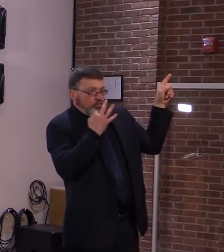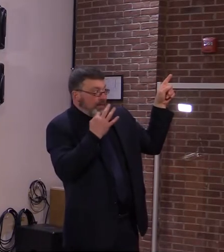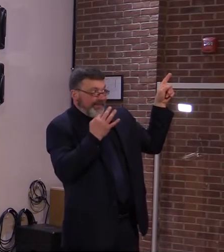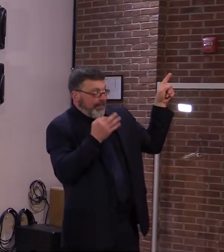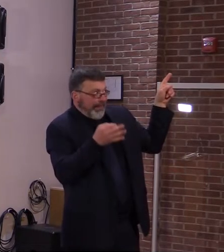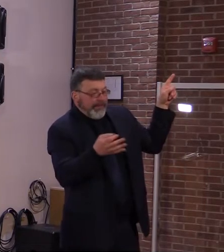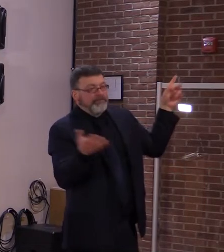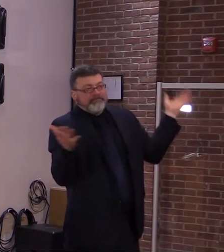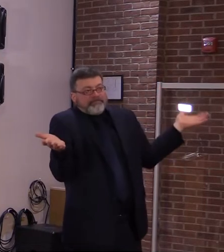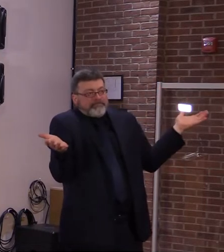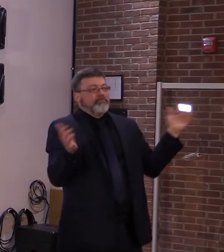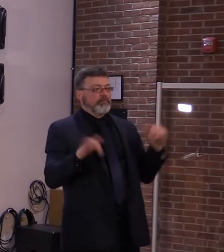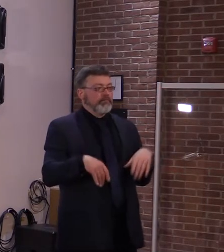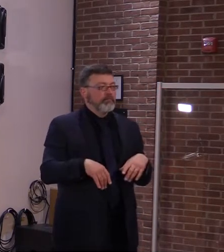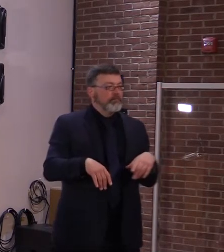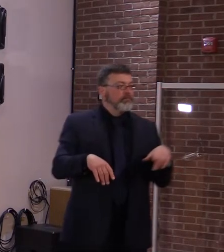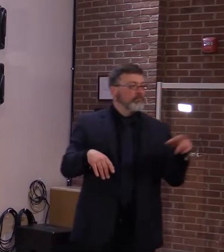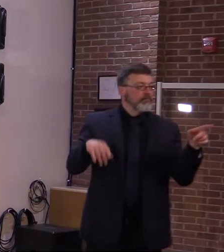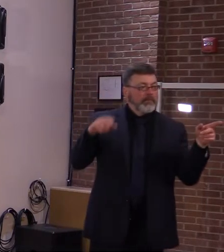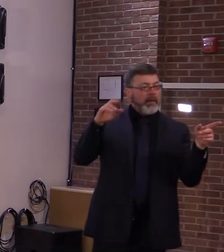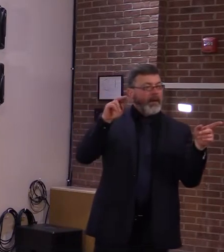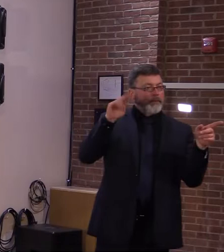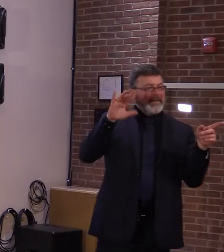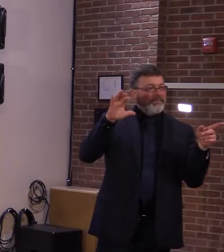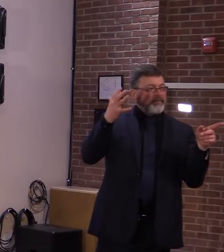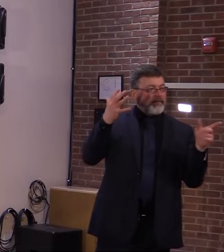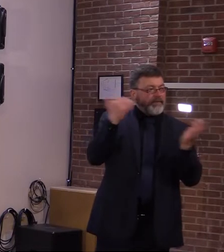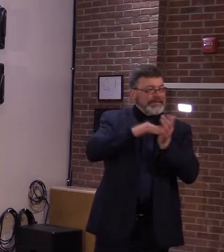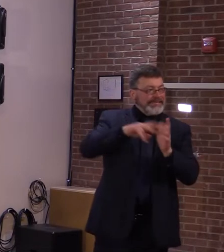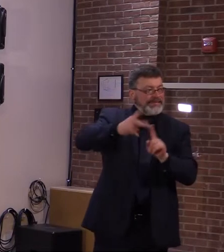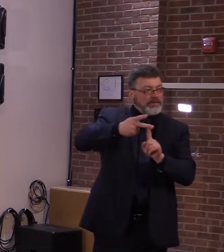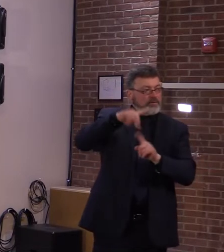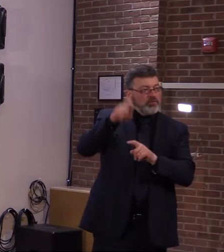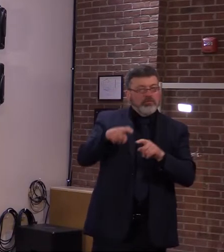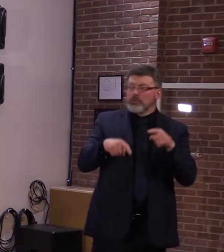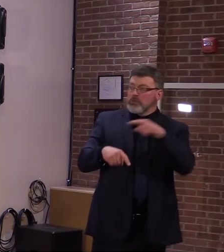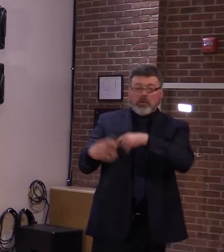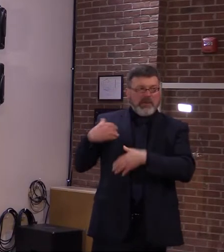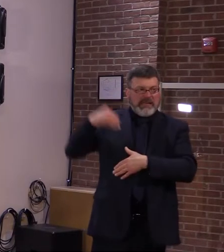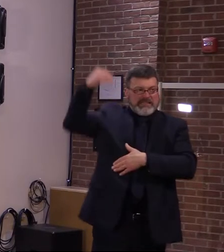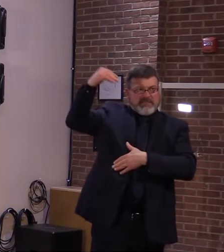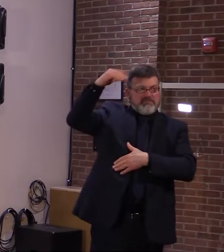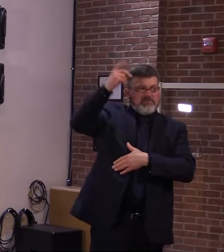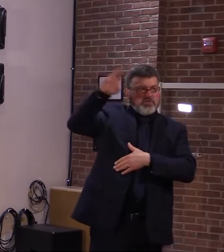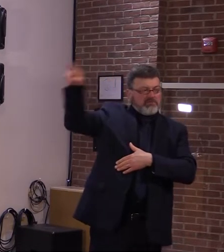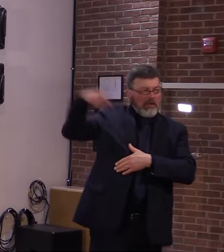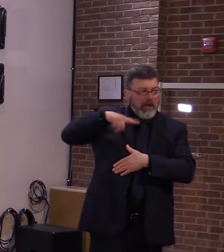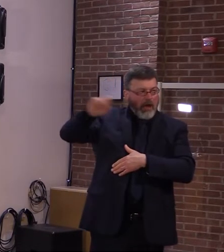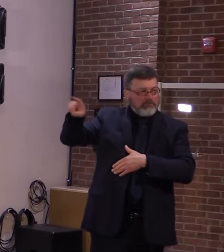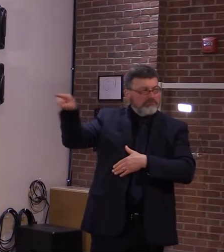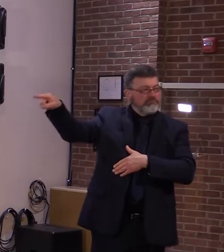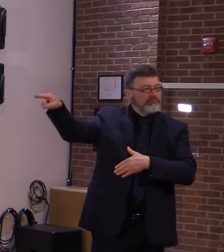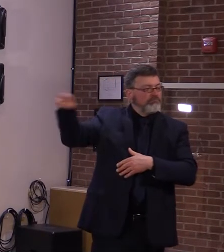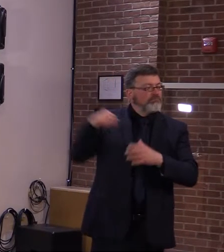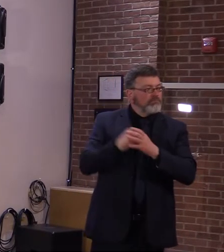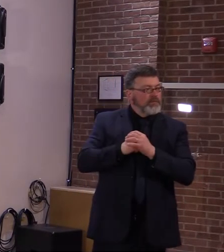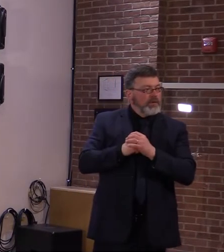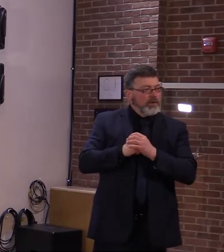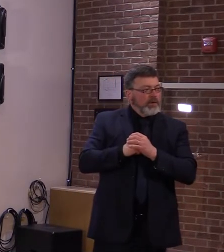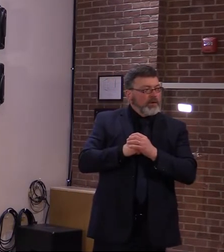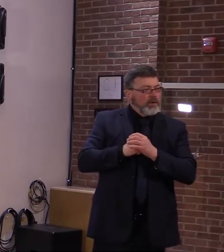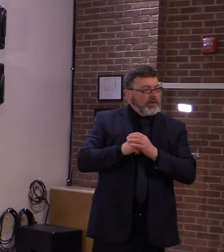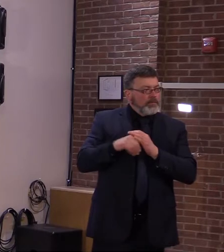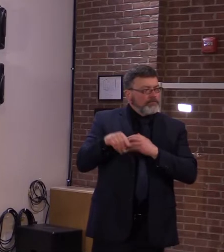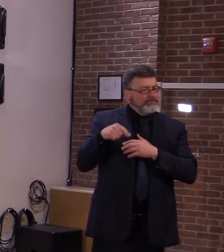I have a question for Dr. Levine. We spoke to a person, or a woman, who claims just 5 days after